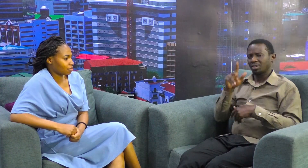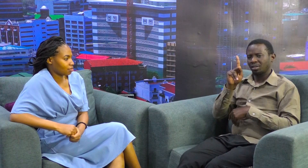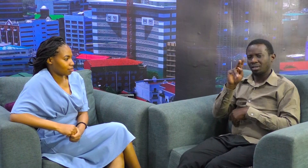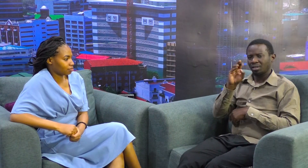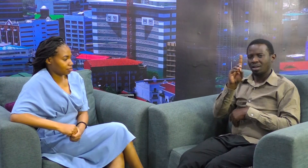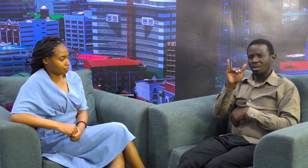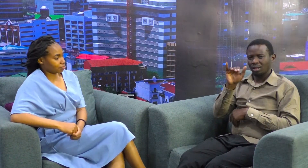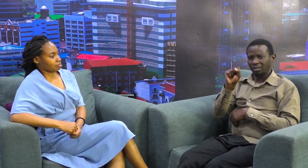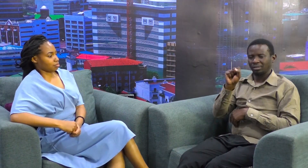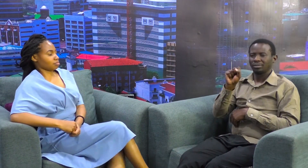there. As